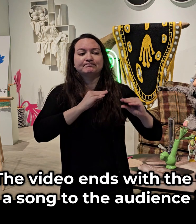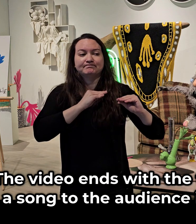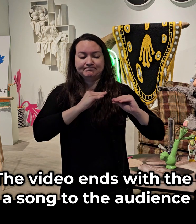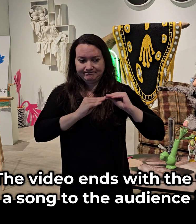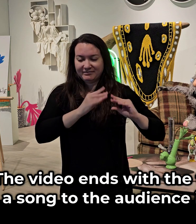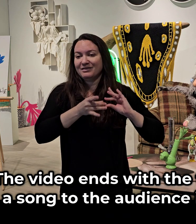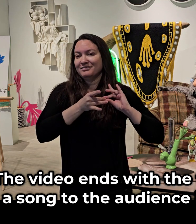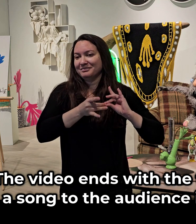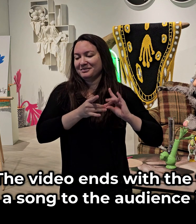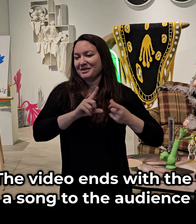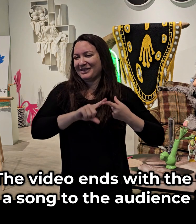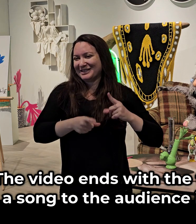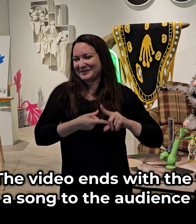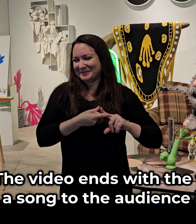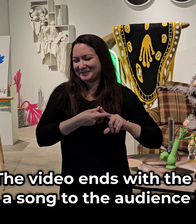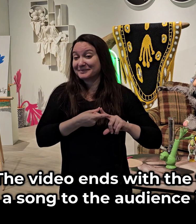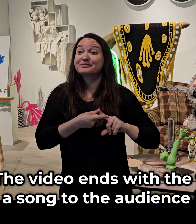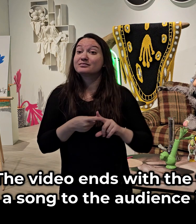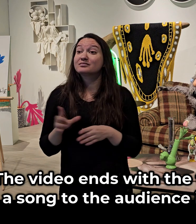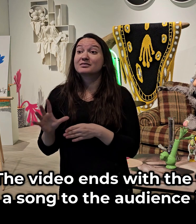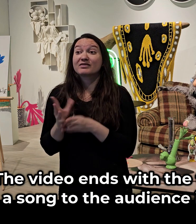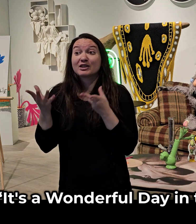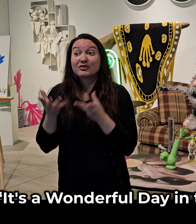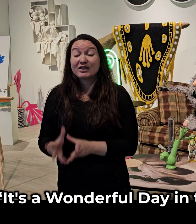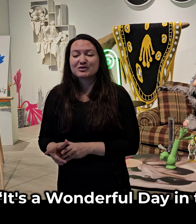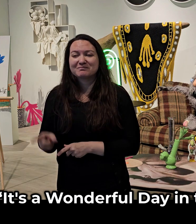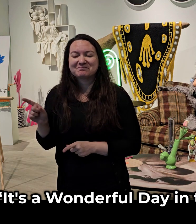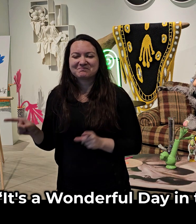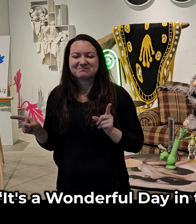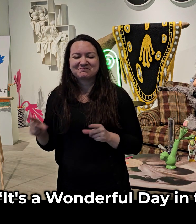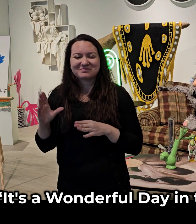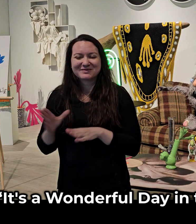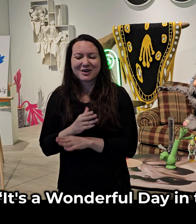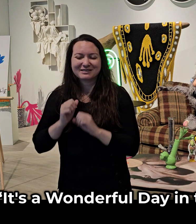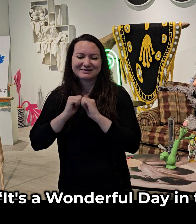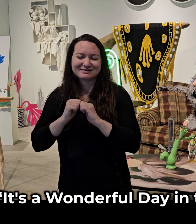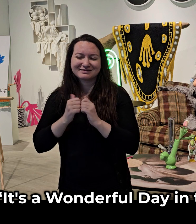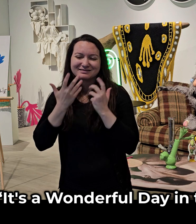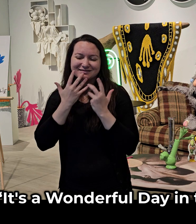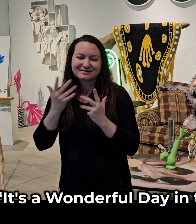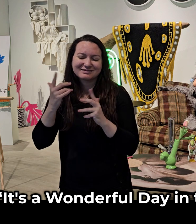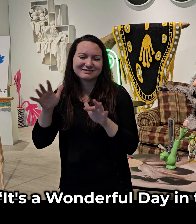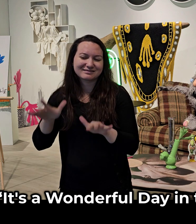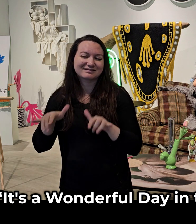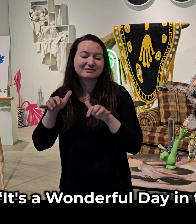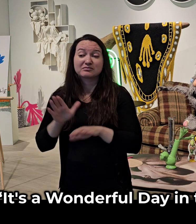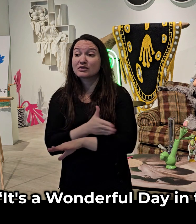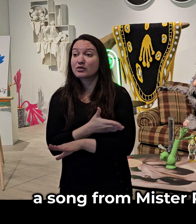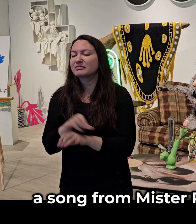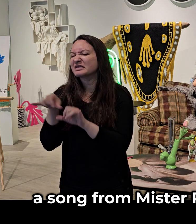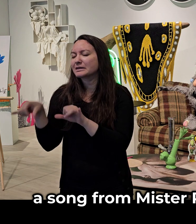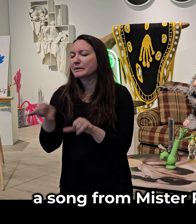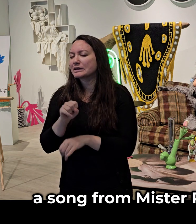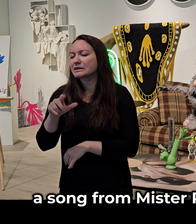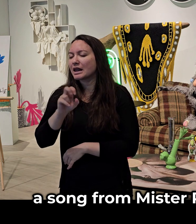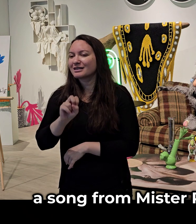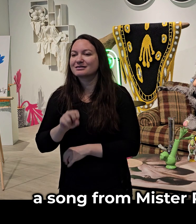a song to the audience in a similar style to It's a Wonderful Day in the Neighborhood, a song from Mr.